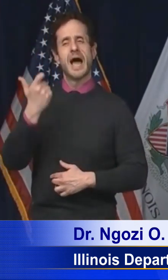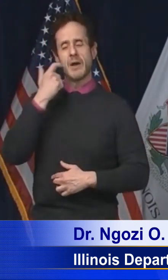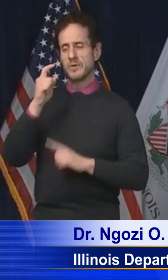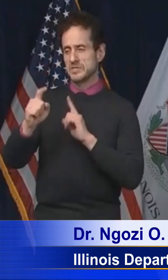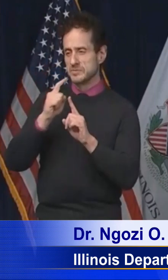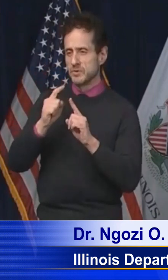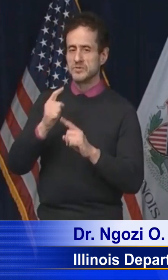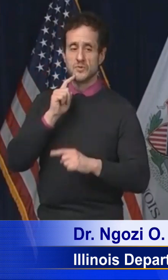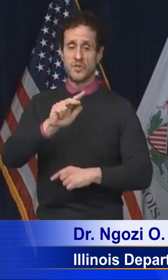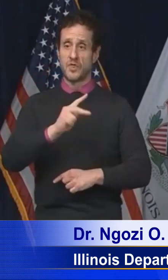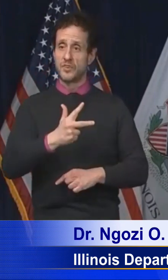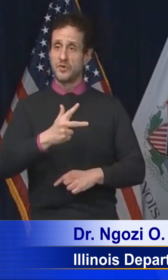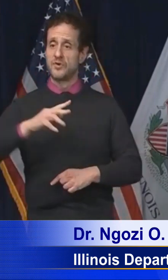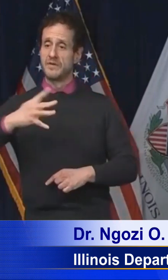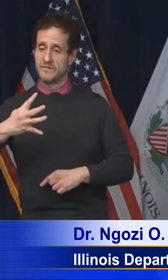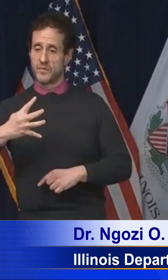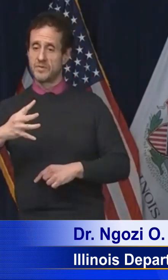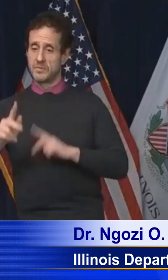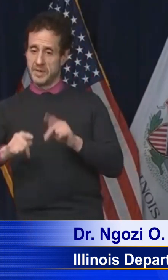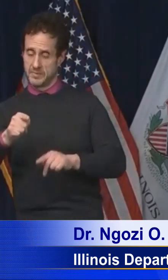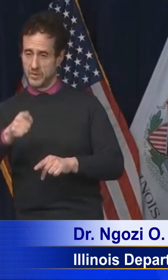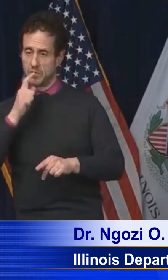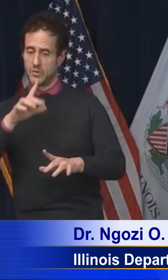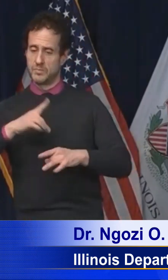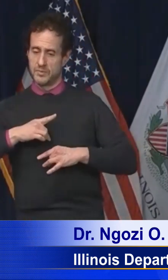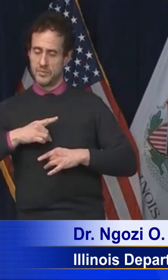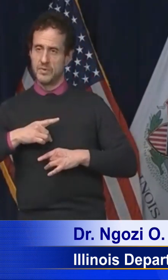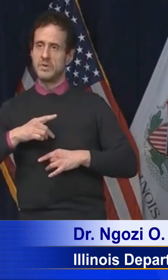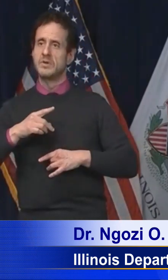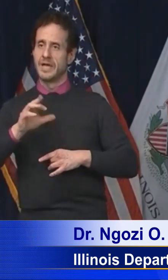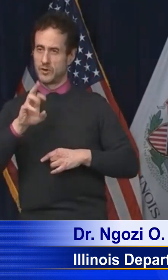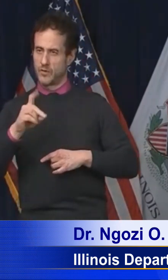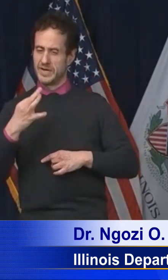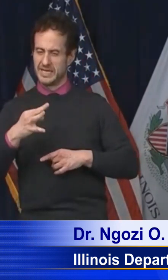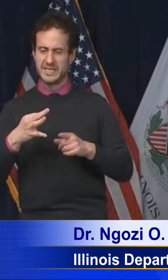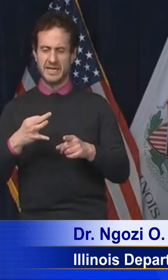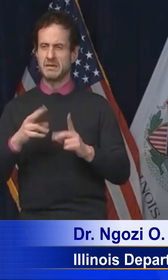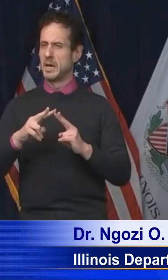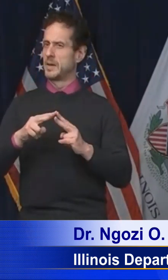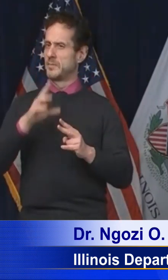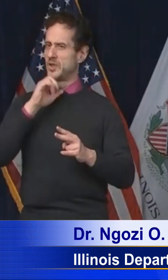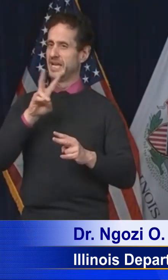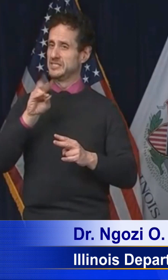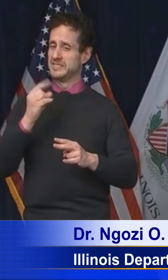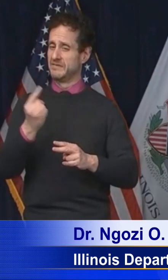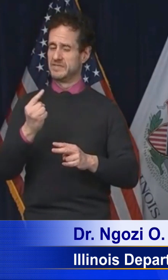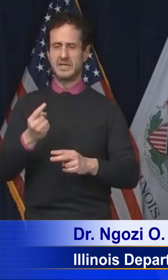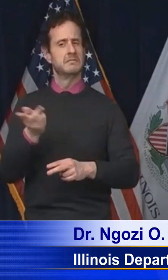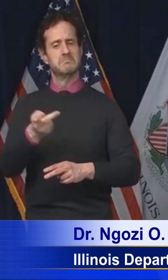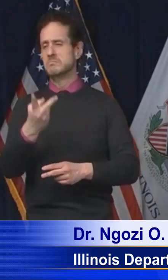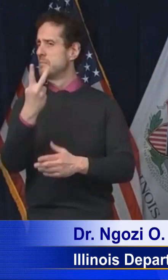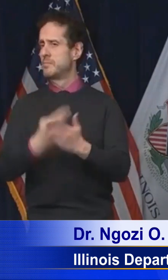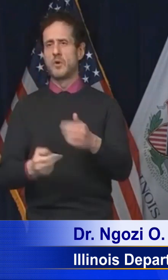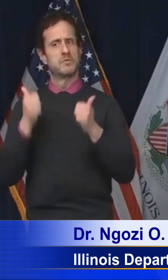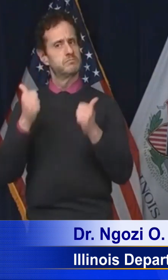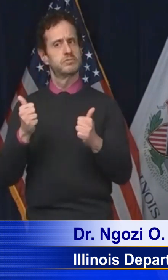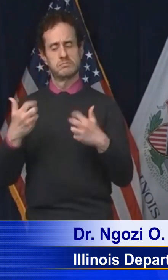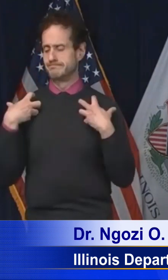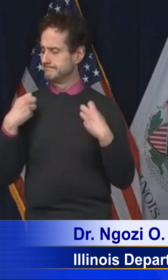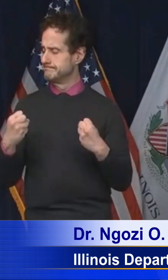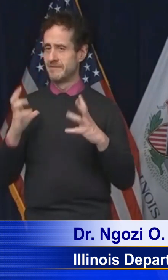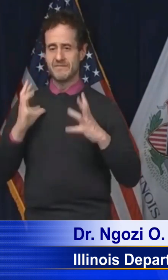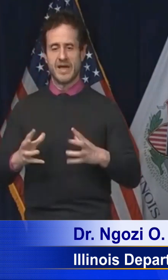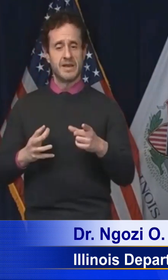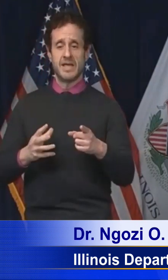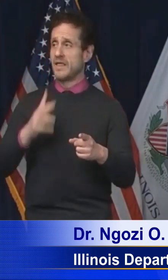and fourth cases of COVID-19, a couple in their 70s, and they're both doing great, and